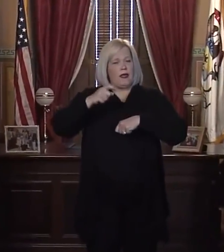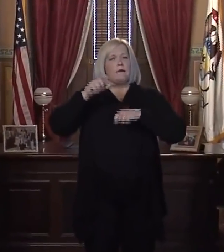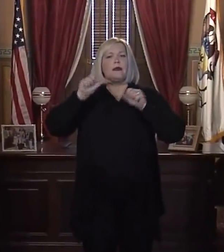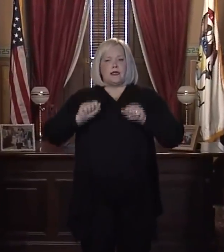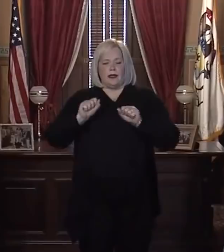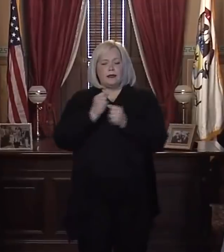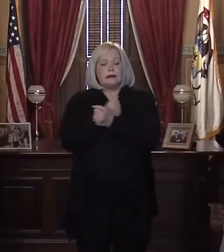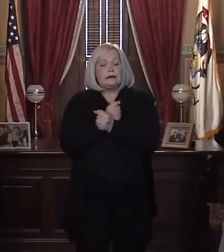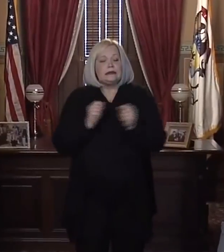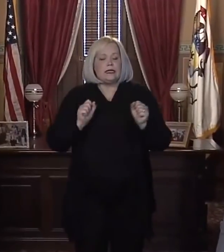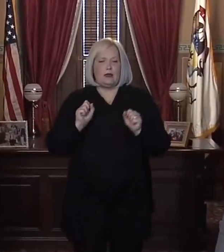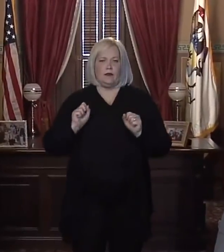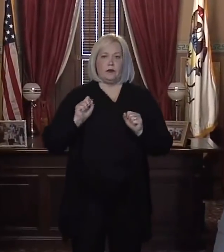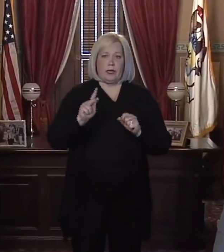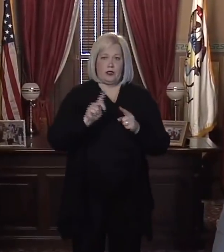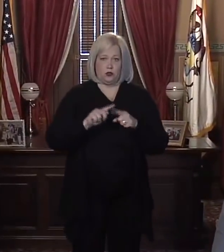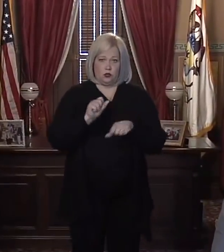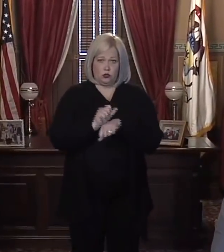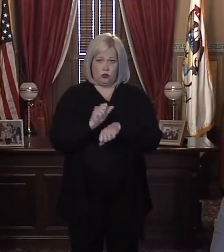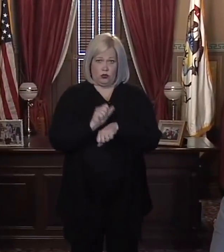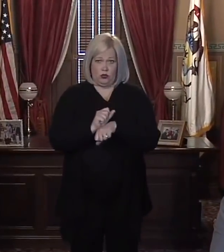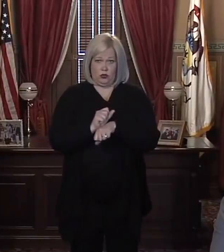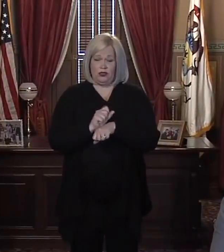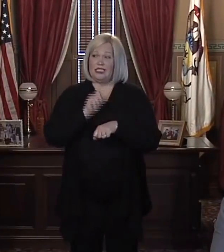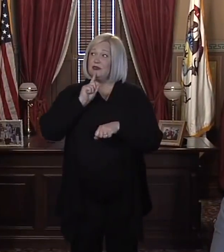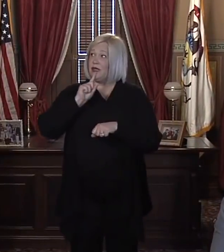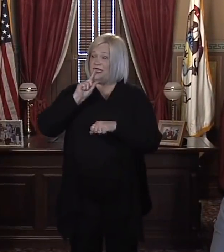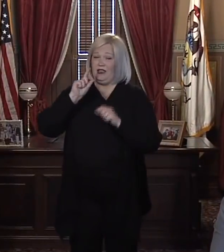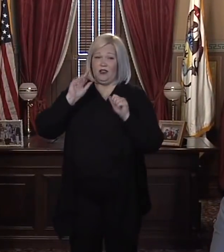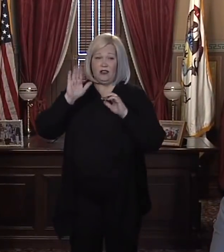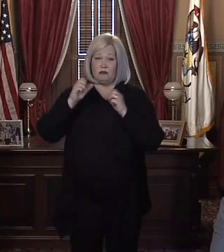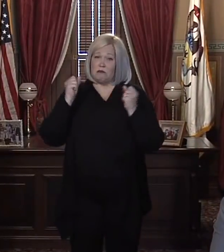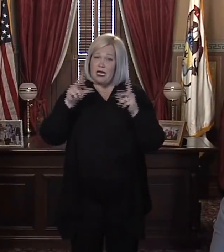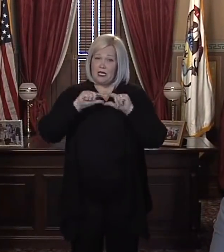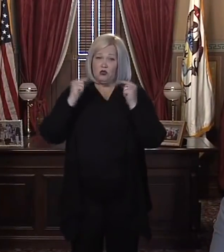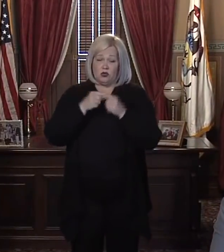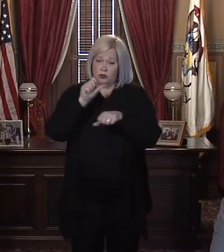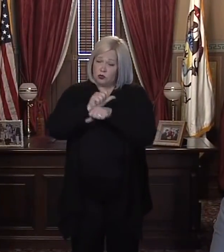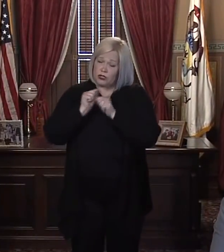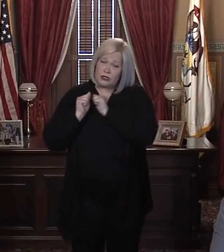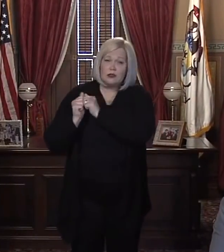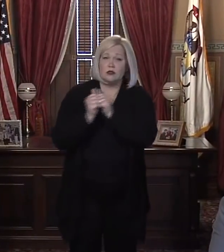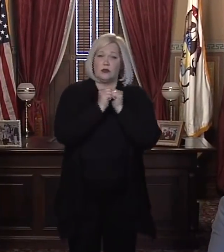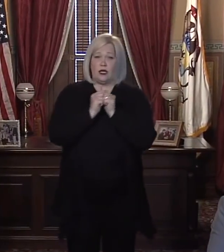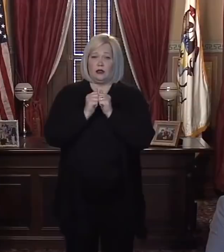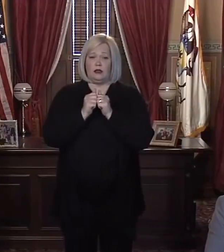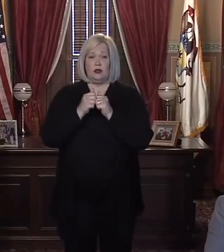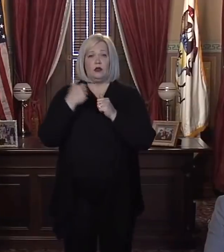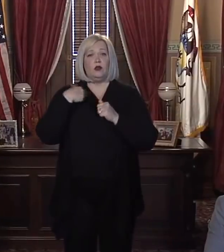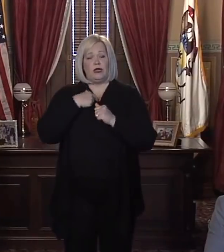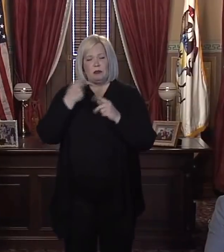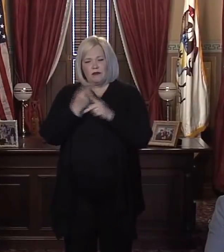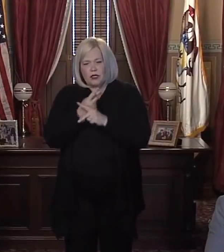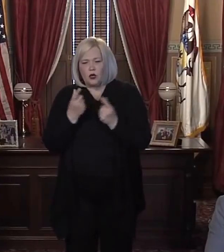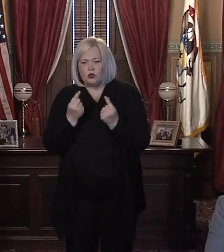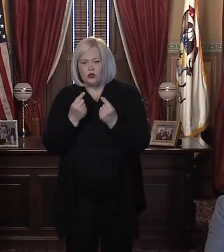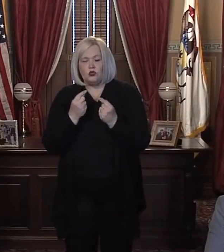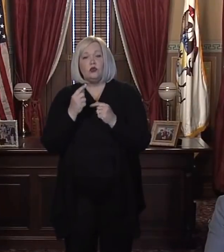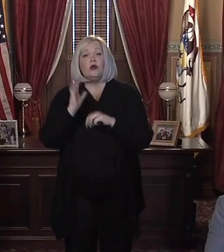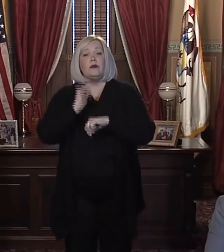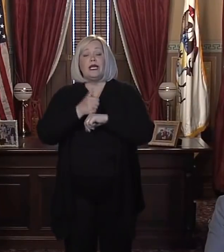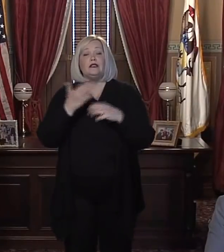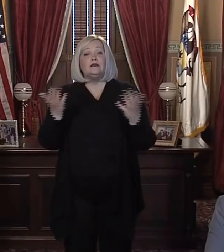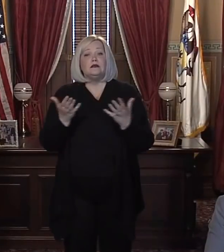time. So this is an all-hands-on-deck effort. It's going to be a data-driven approach based on facts, based